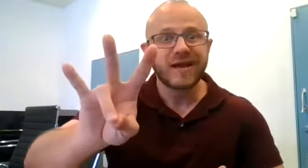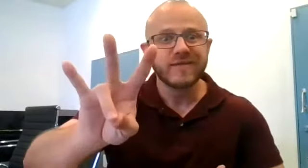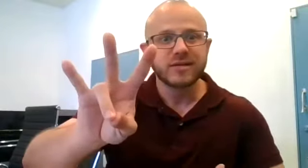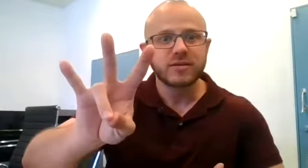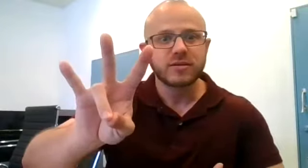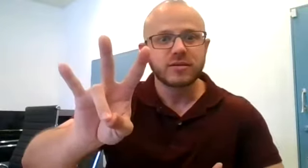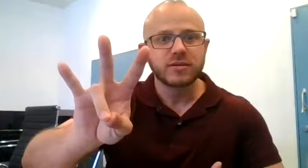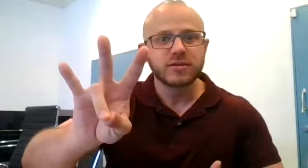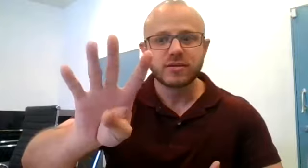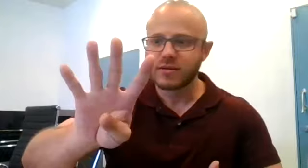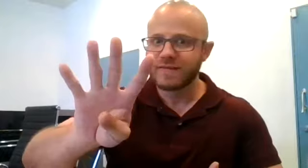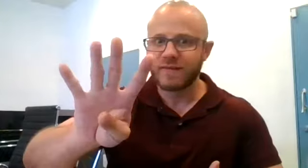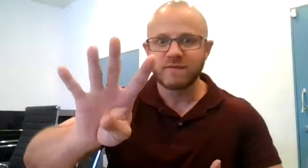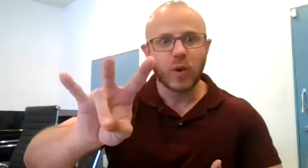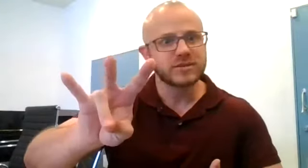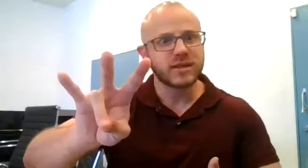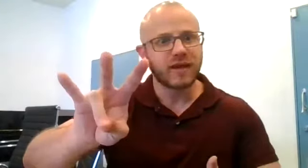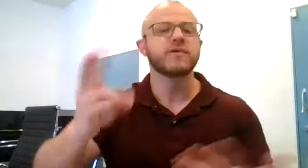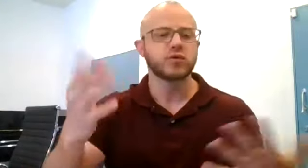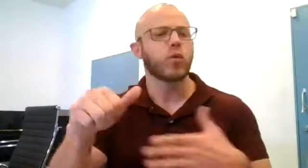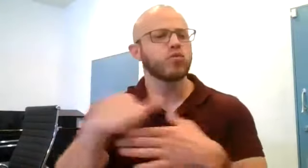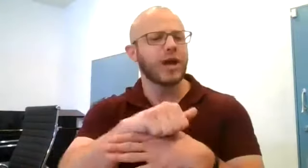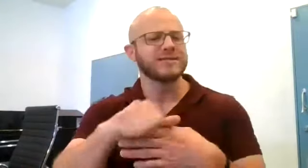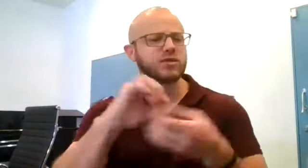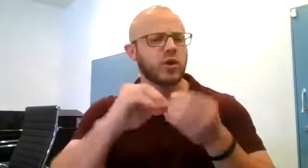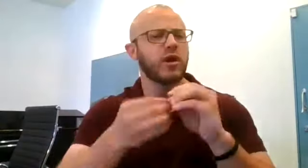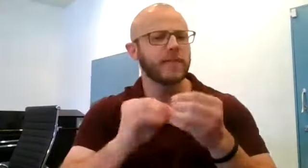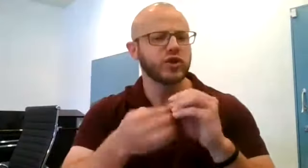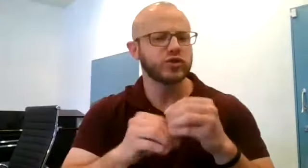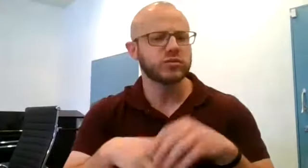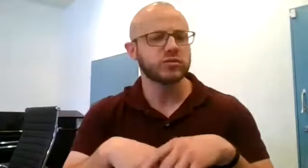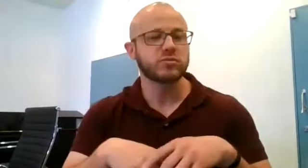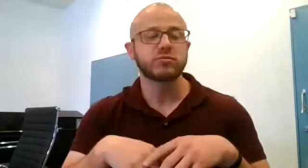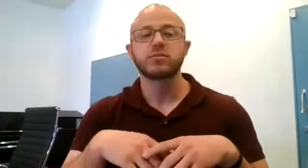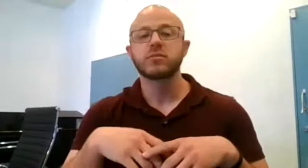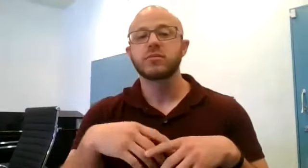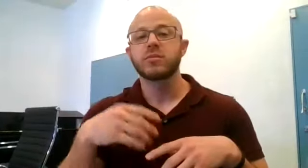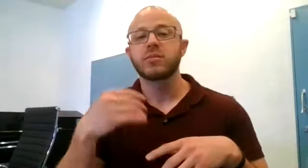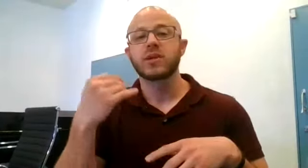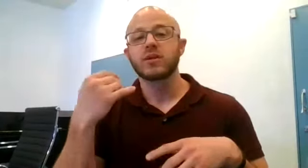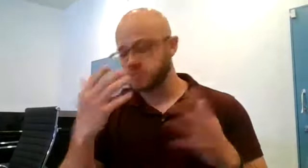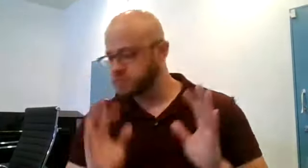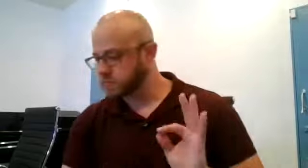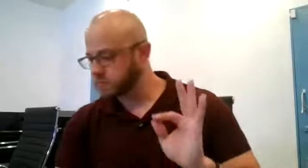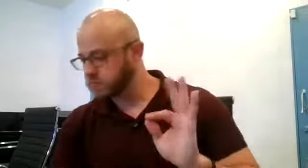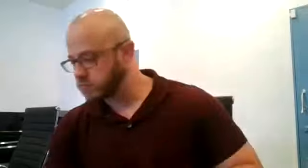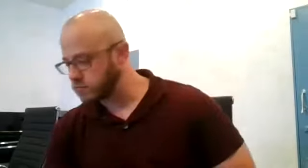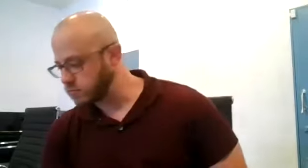here, 47, you know? So it's really important to practice numbers.